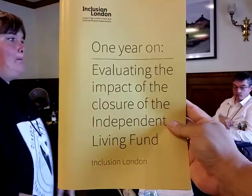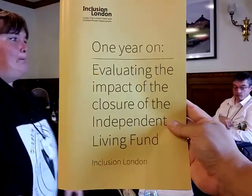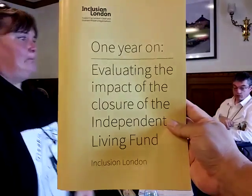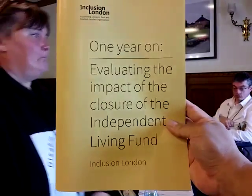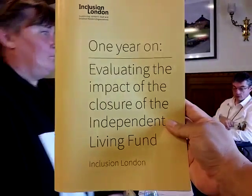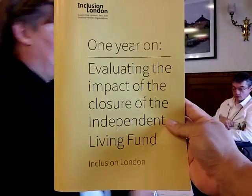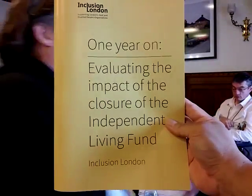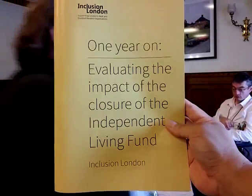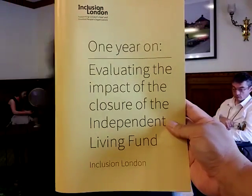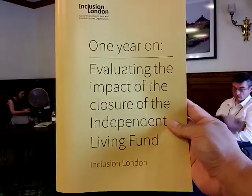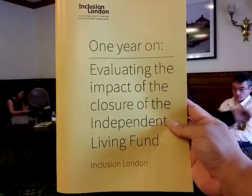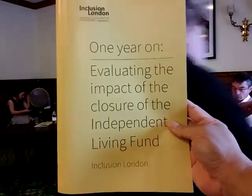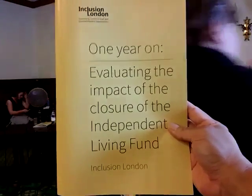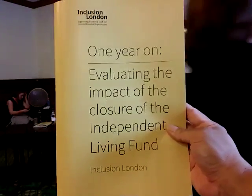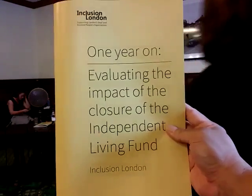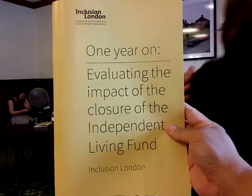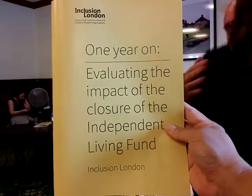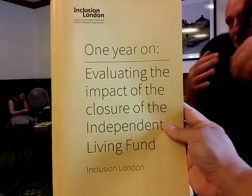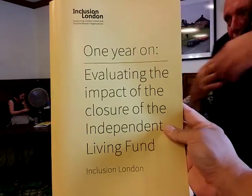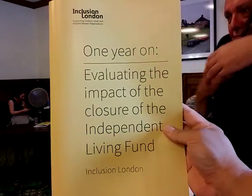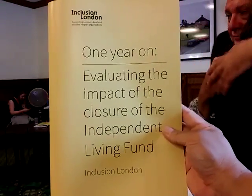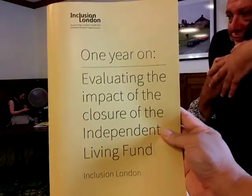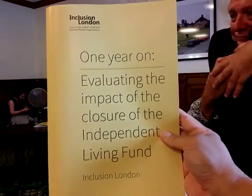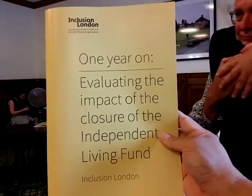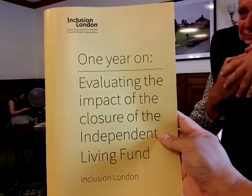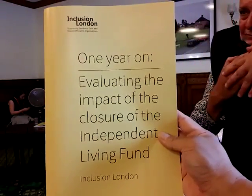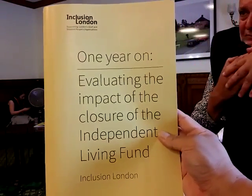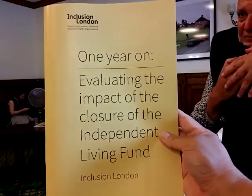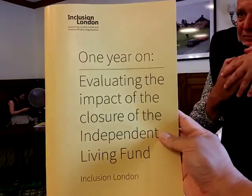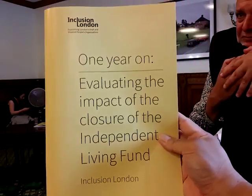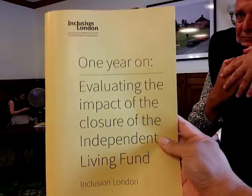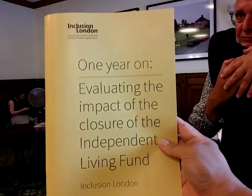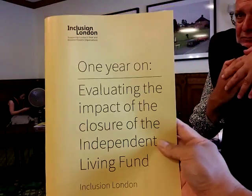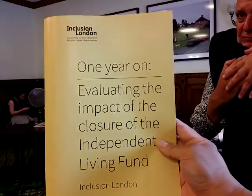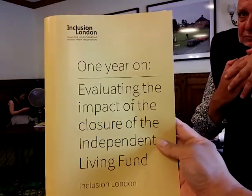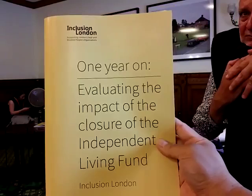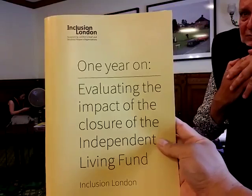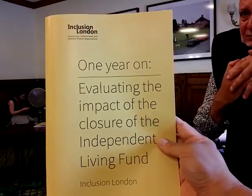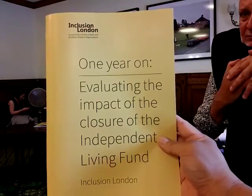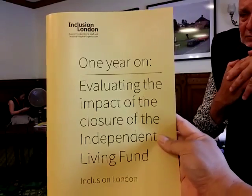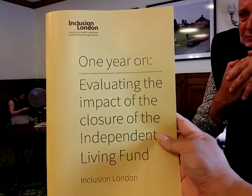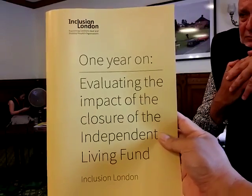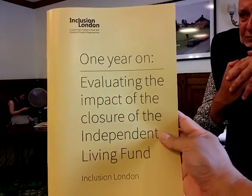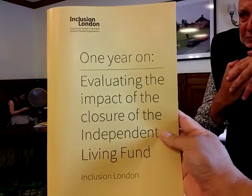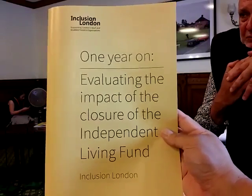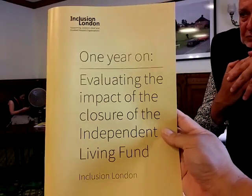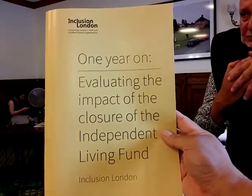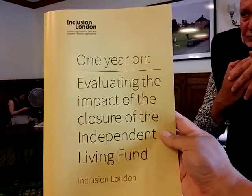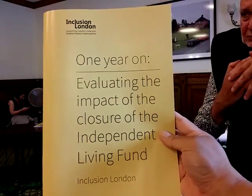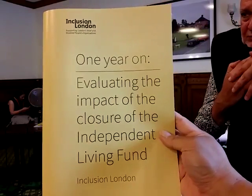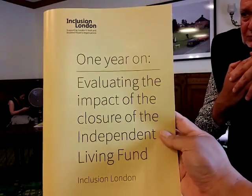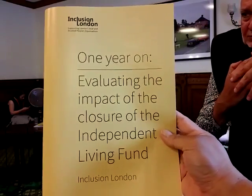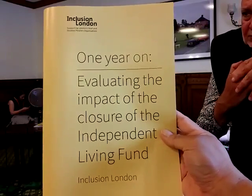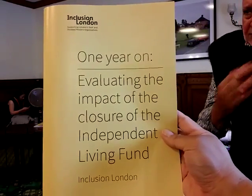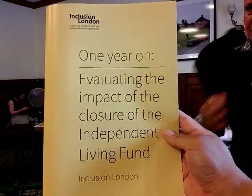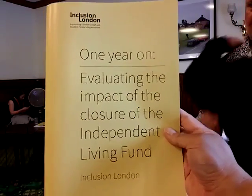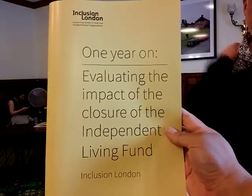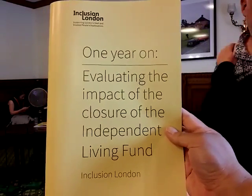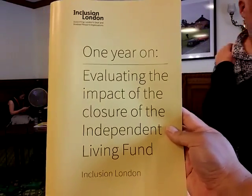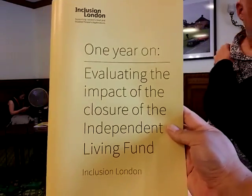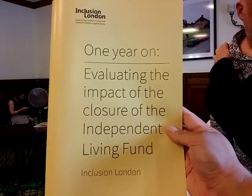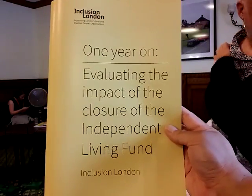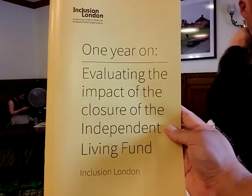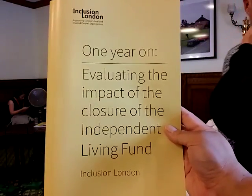Evaluating the Impact of the Closure of the Independent Living Fund. So you would be able to find that on their Inclusion London website. So yeah, okay,